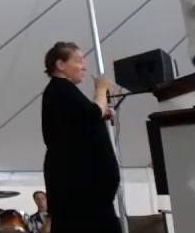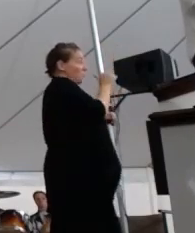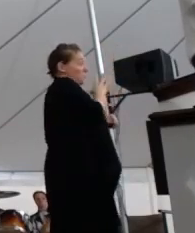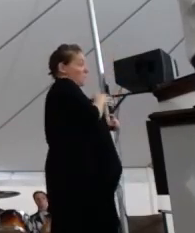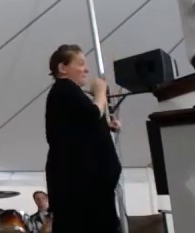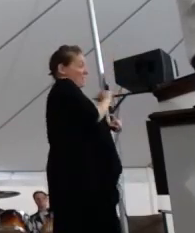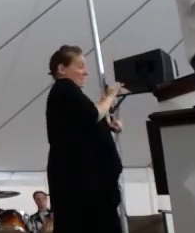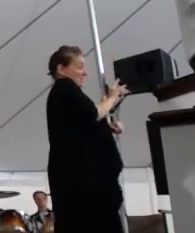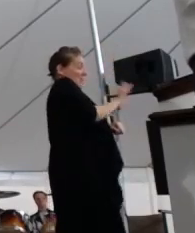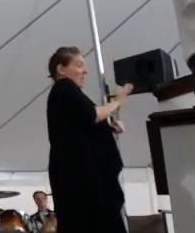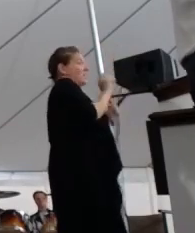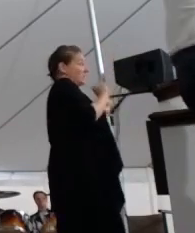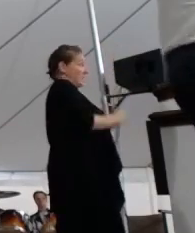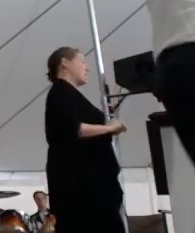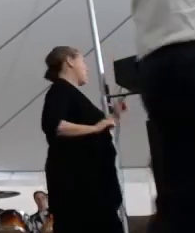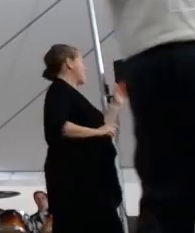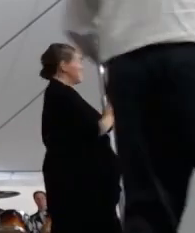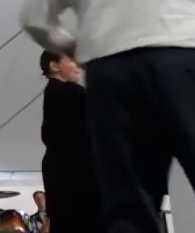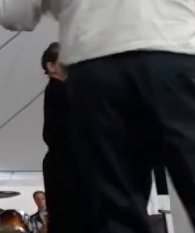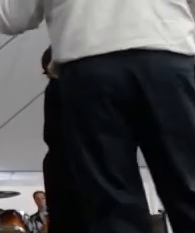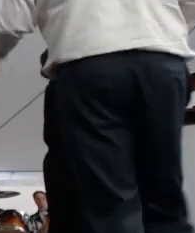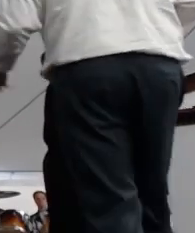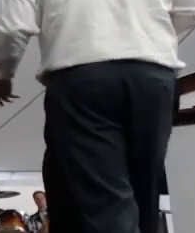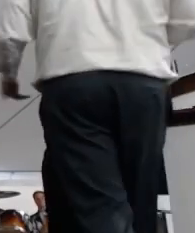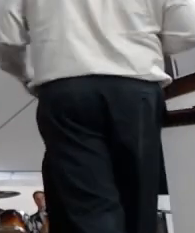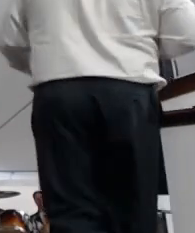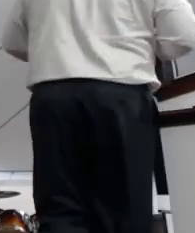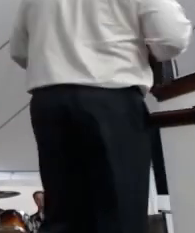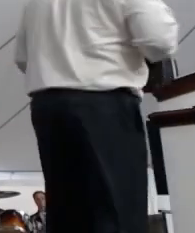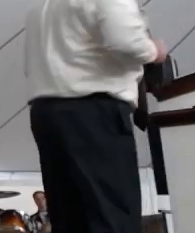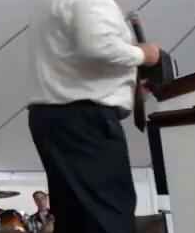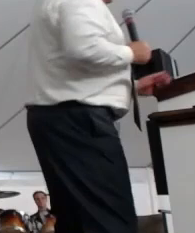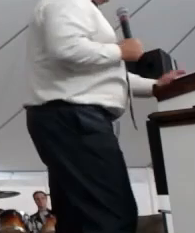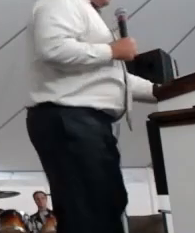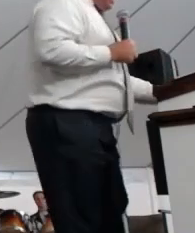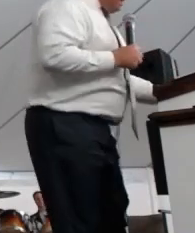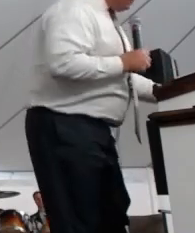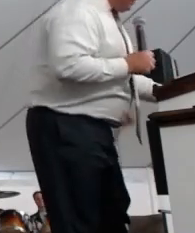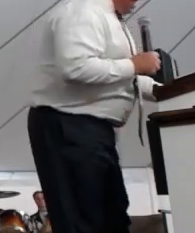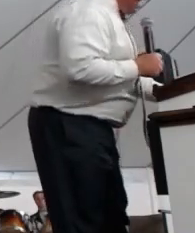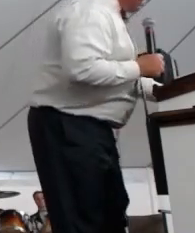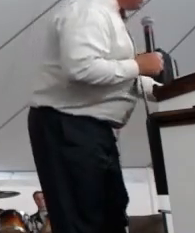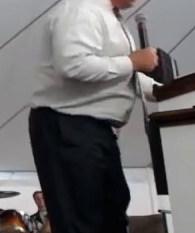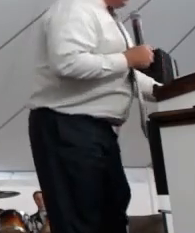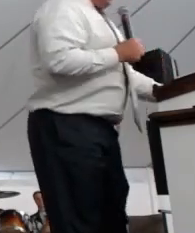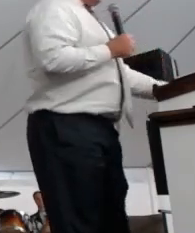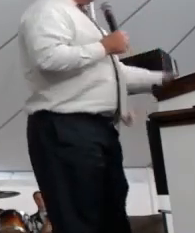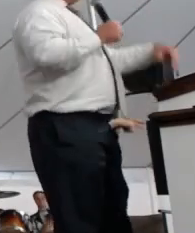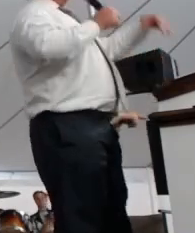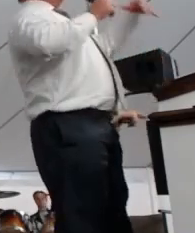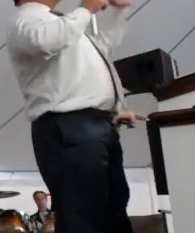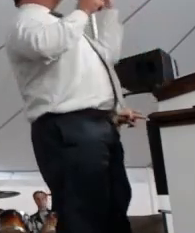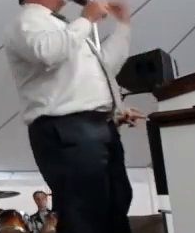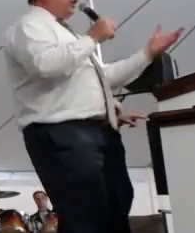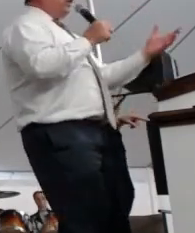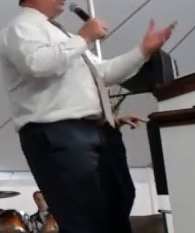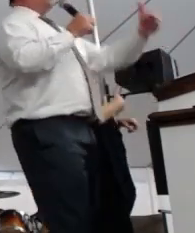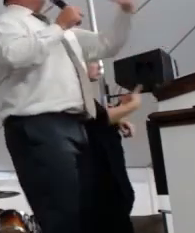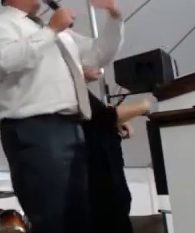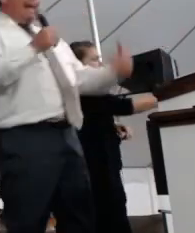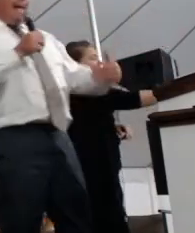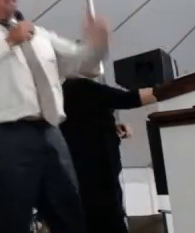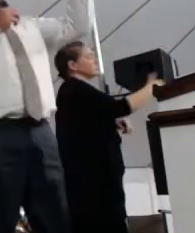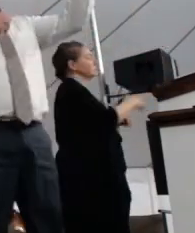trees. But she began to live, but something began to happen as the